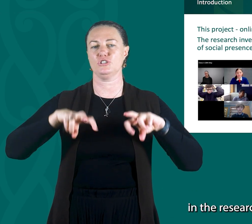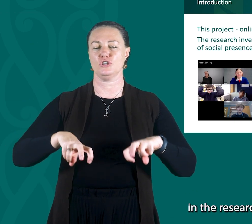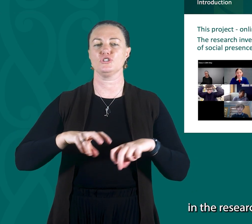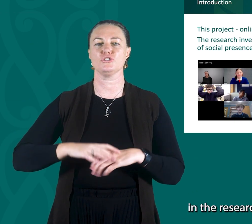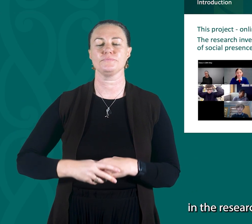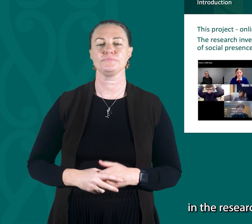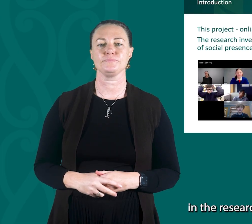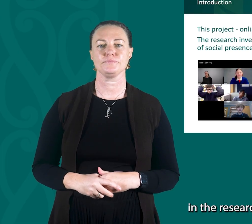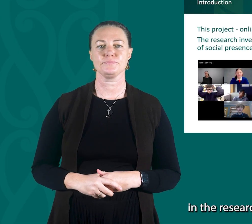research.